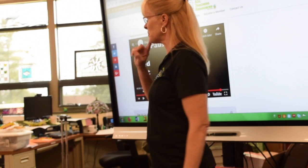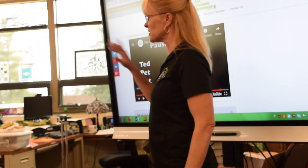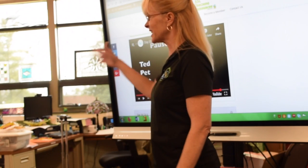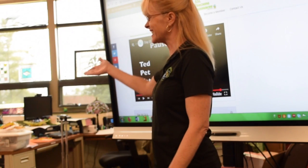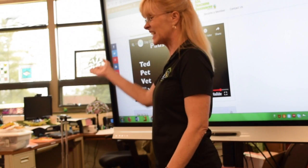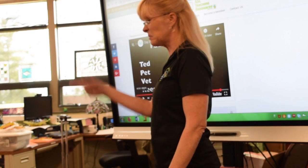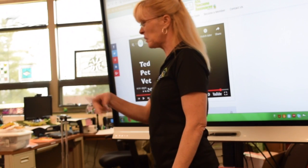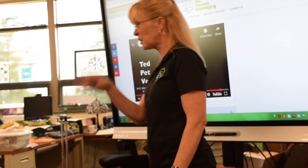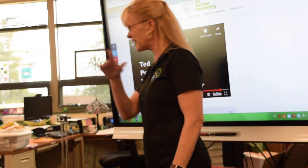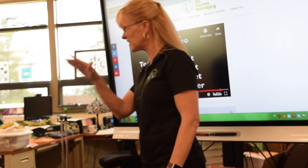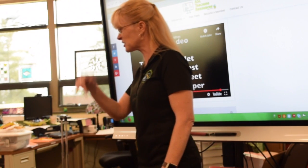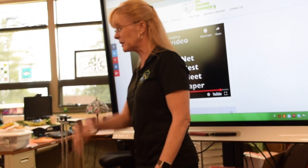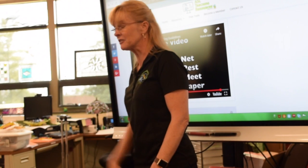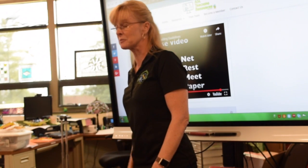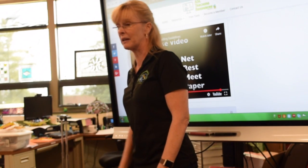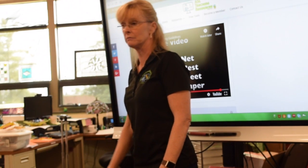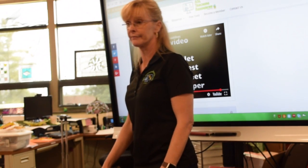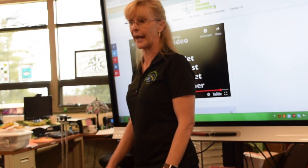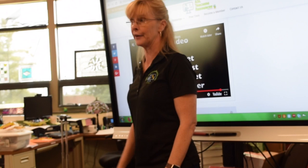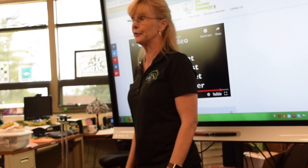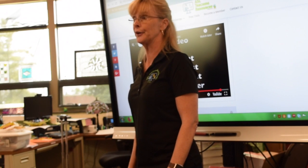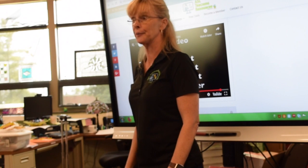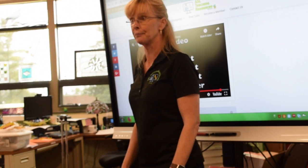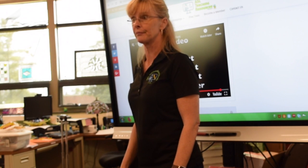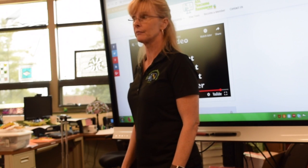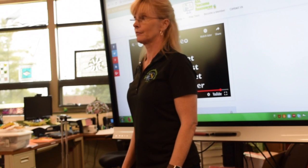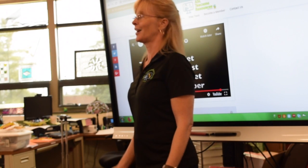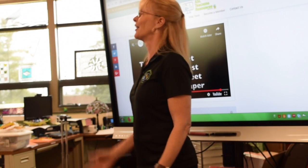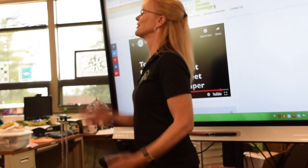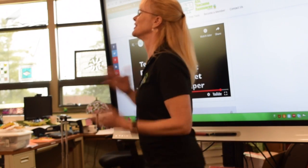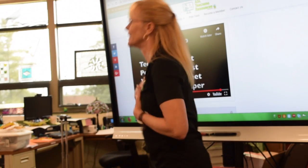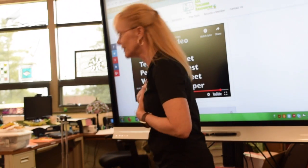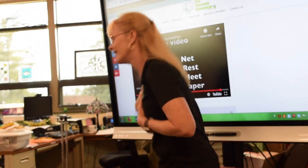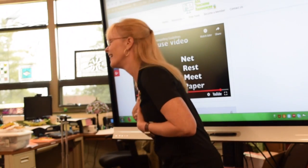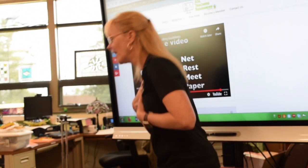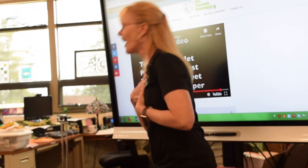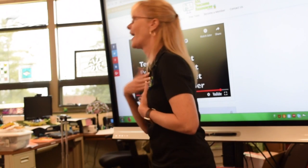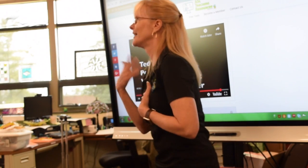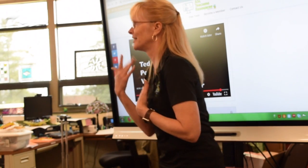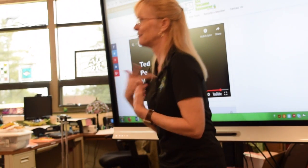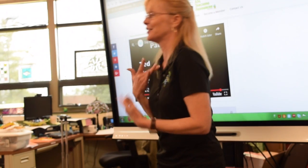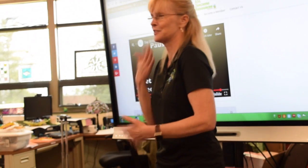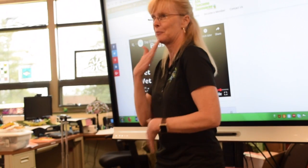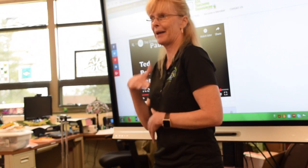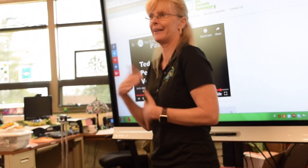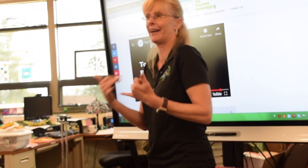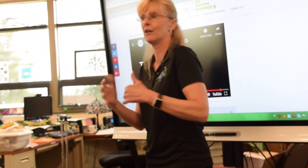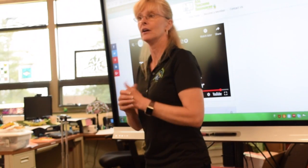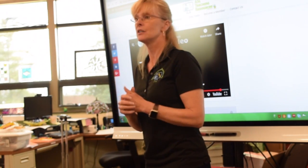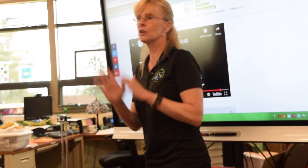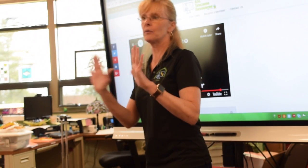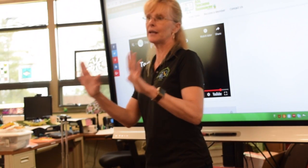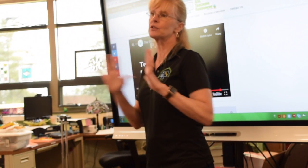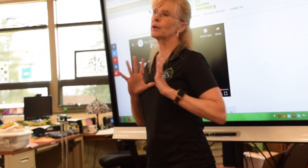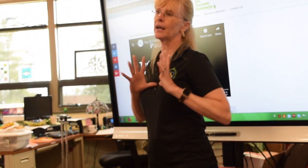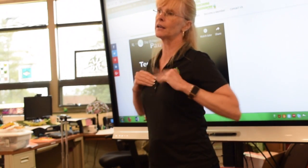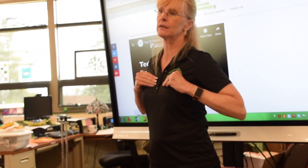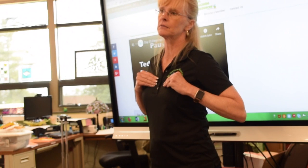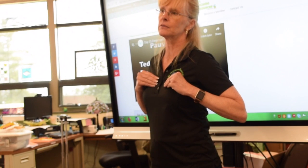person. I say, come here, what are they finger spelling? I don't know. Oh, good. I feel so bad now. So that's okay. You're